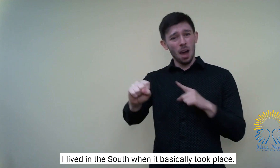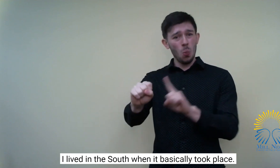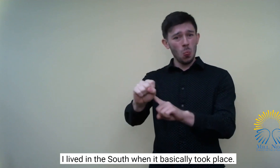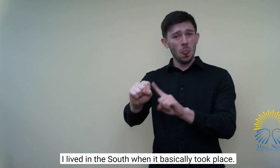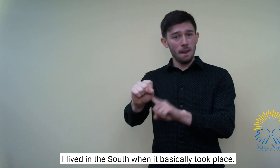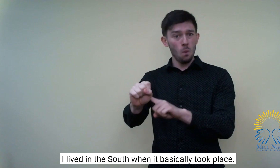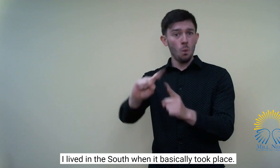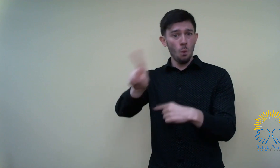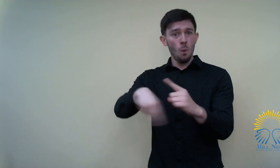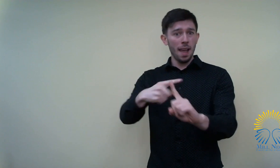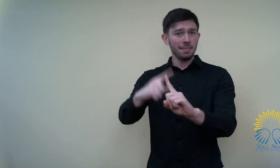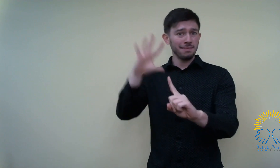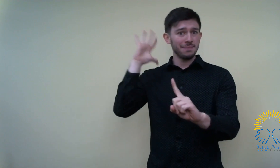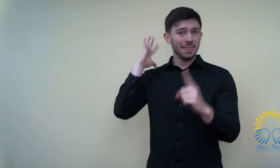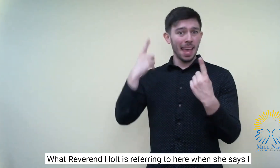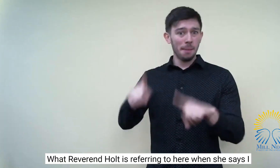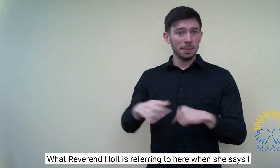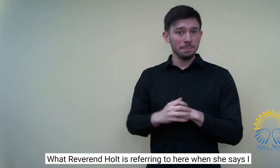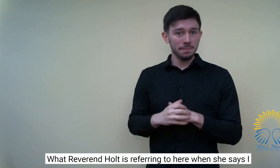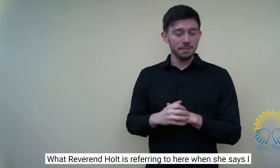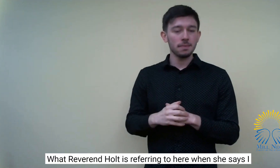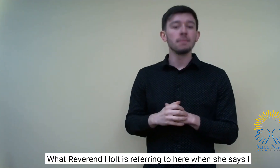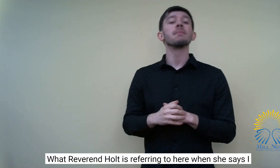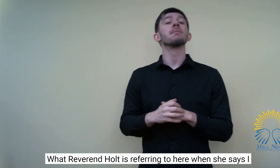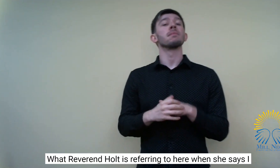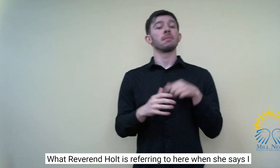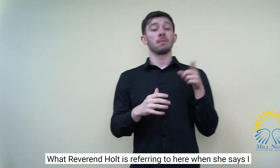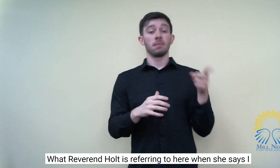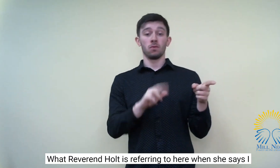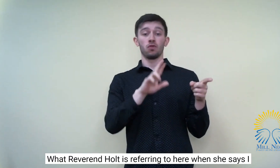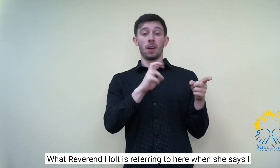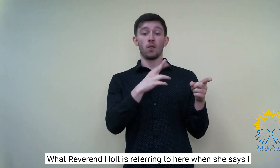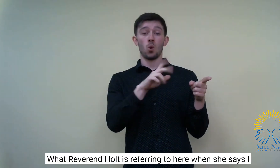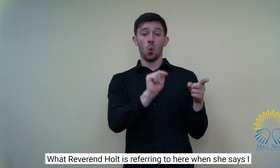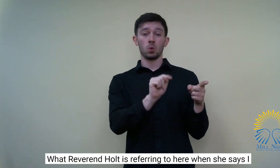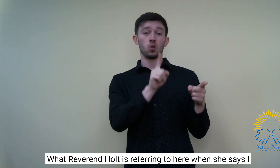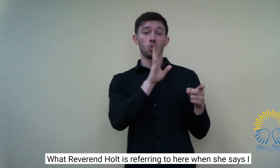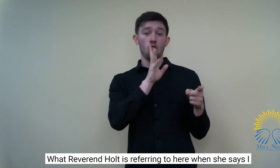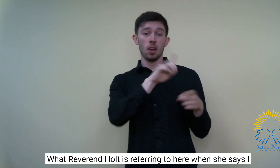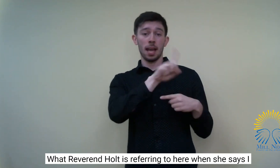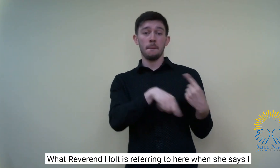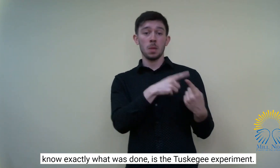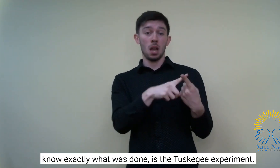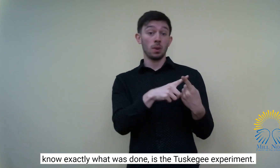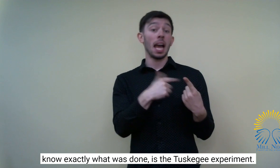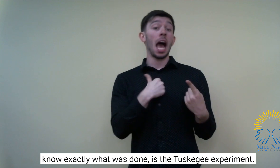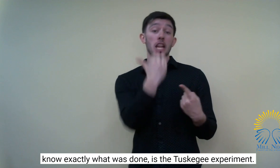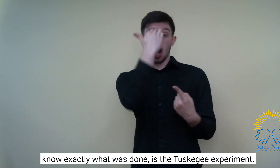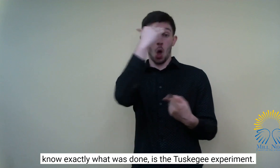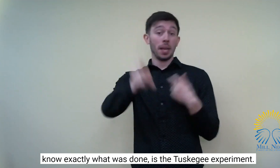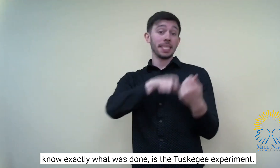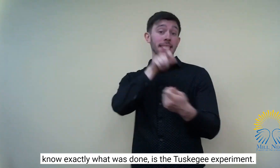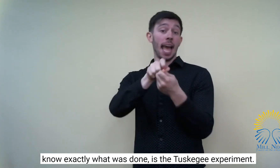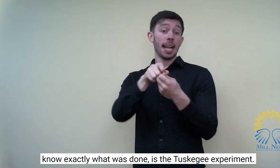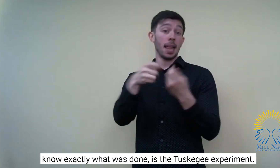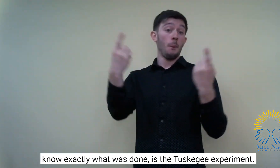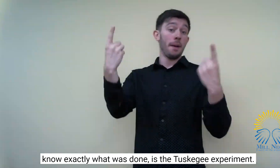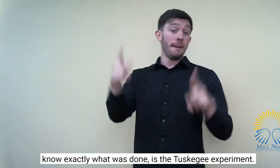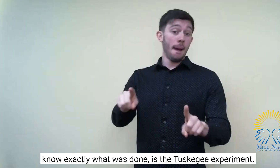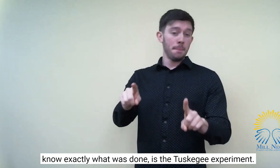place." What Reverend Holt is referring to here when she says, "I know exactly what was done," is the